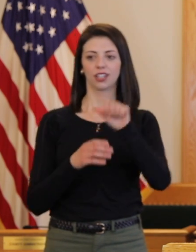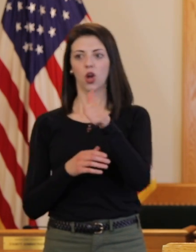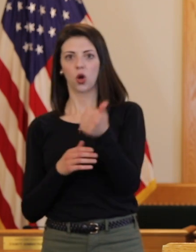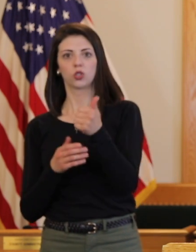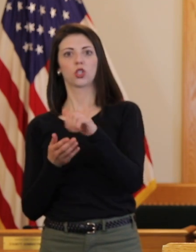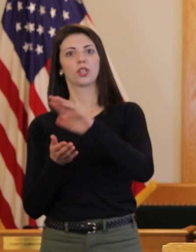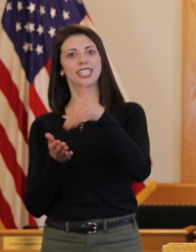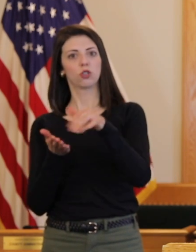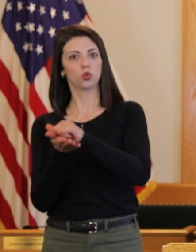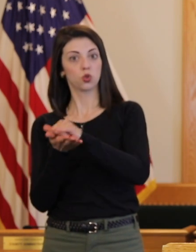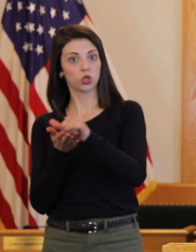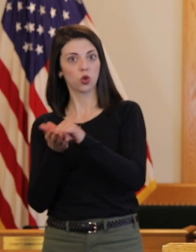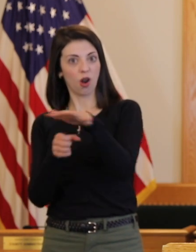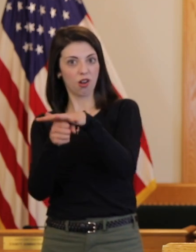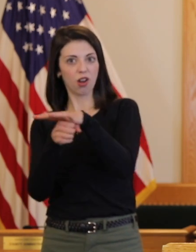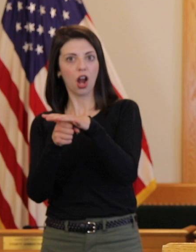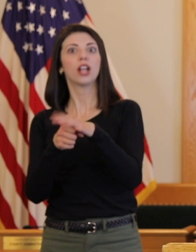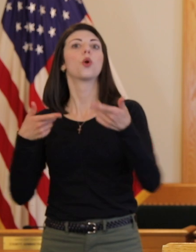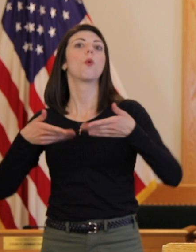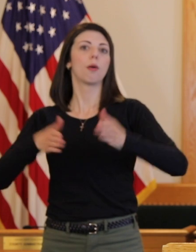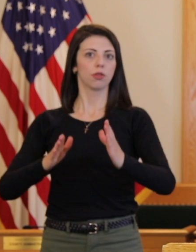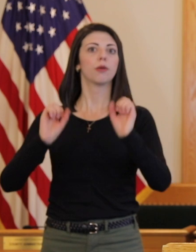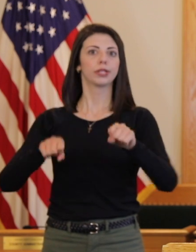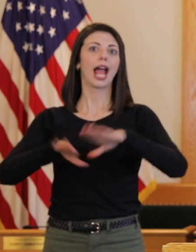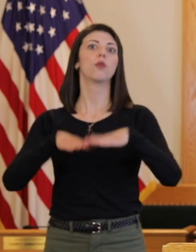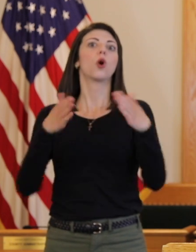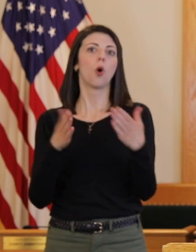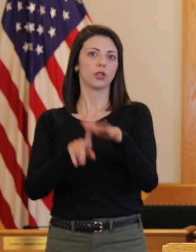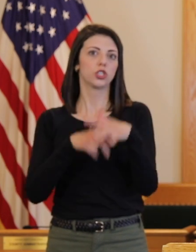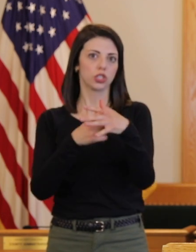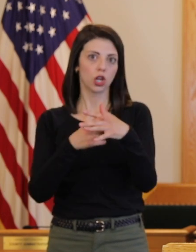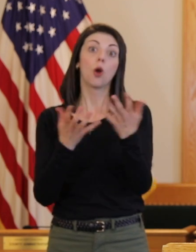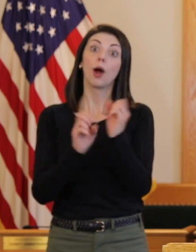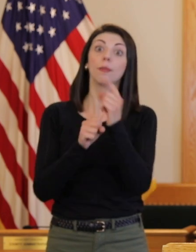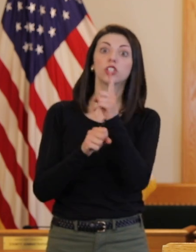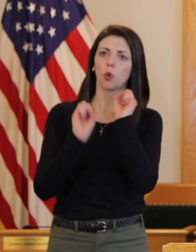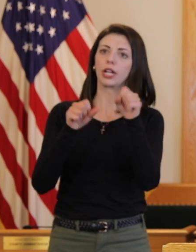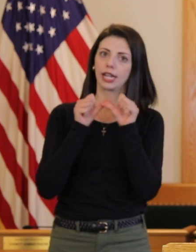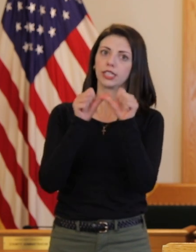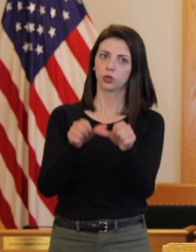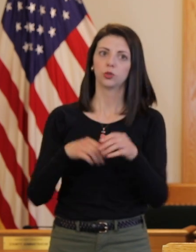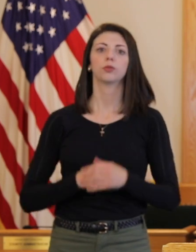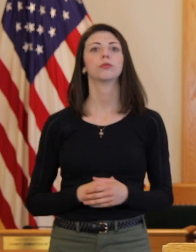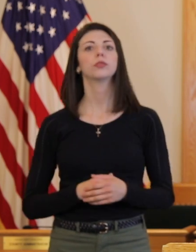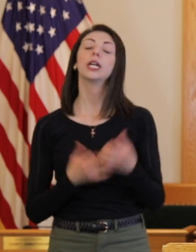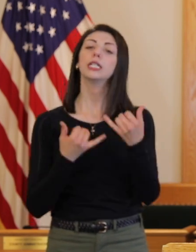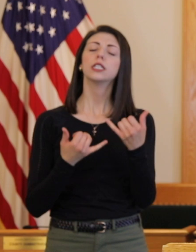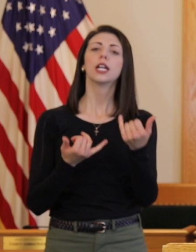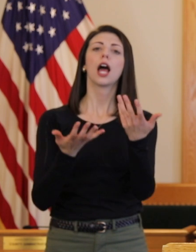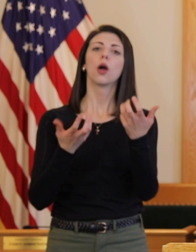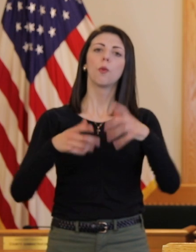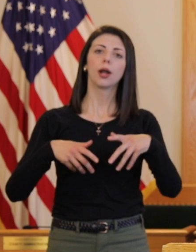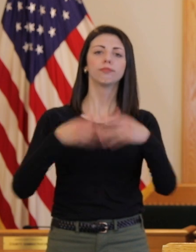first in the state that were allowed to start reopening. We want to make sure we continue to be among the first. I want to take some time today